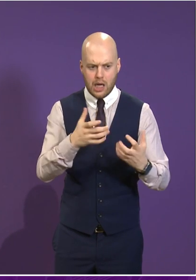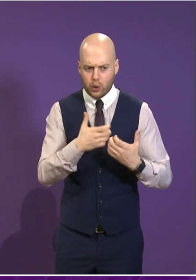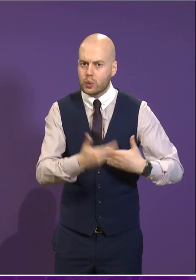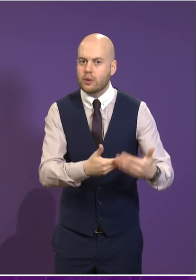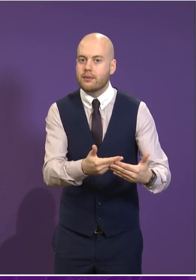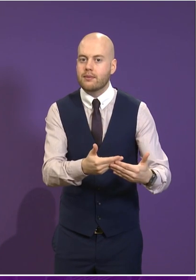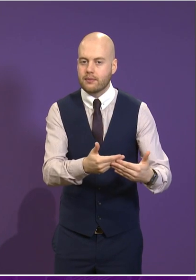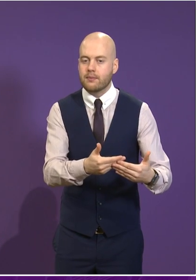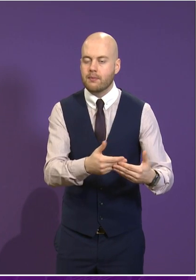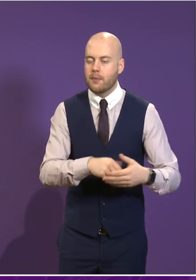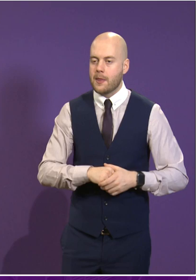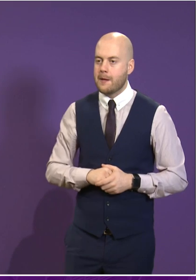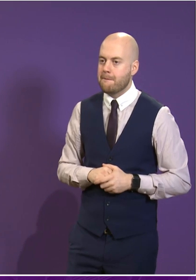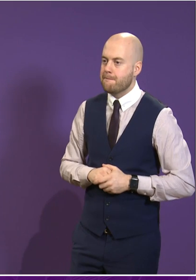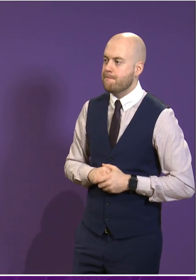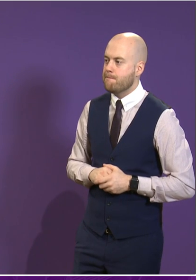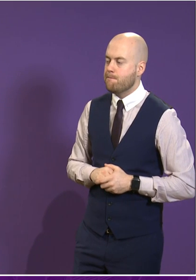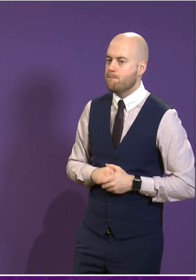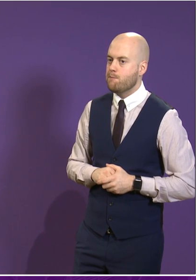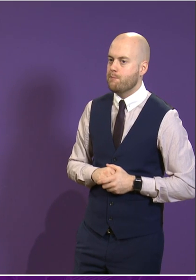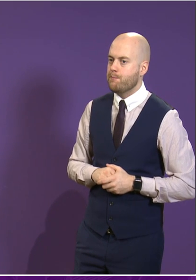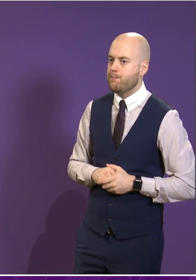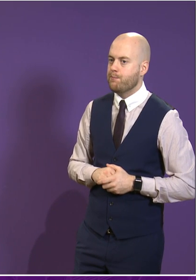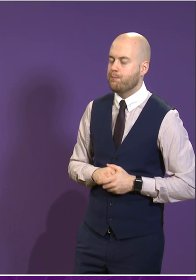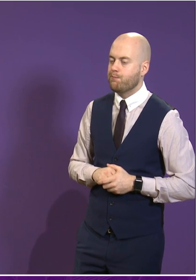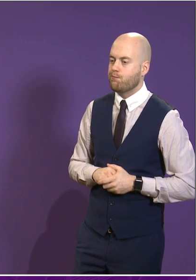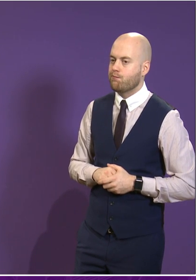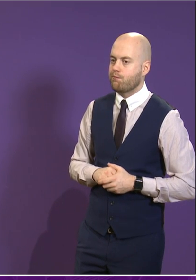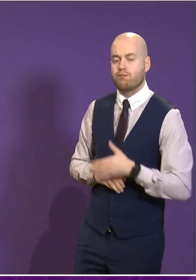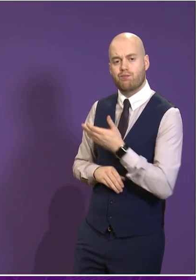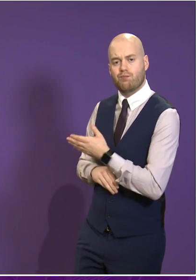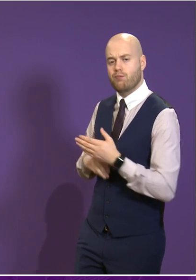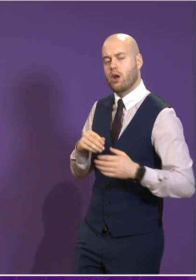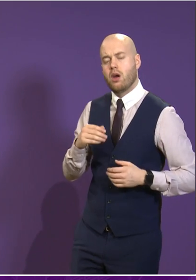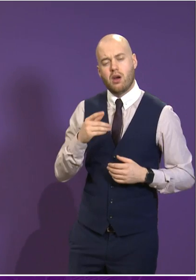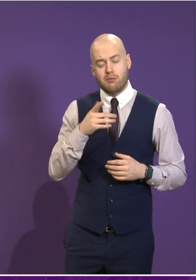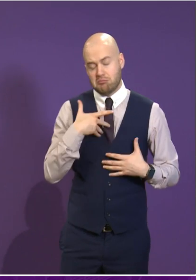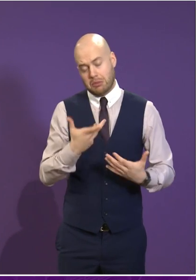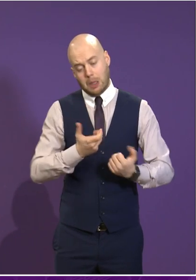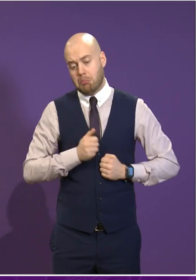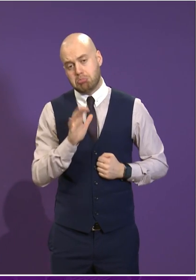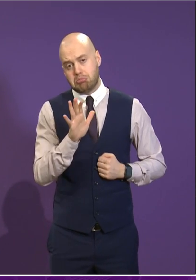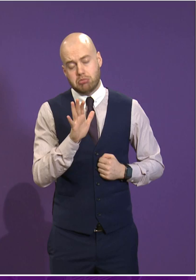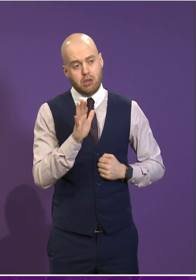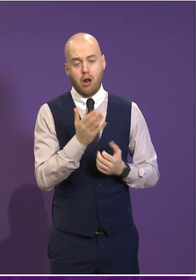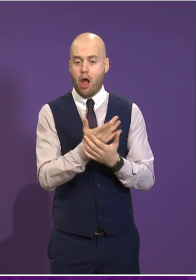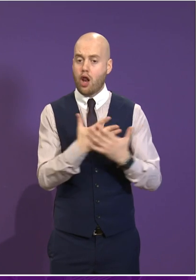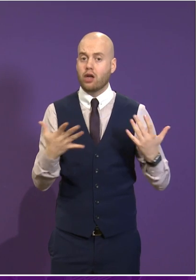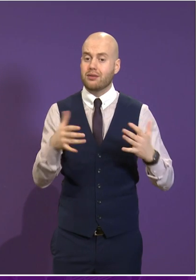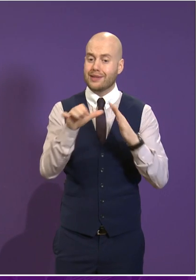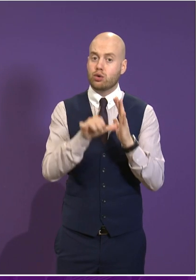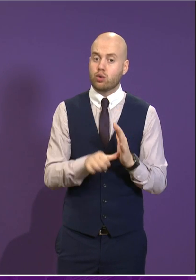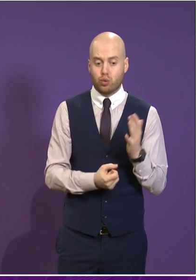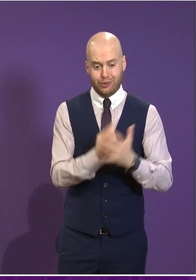I would accept your point that a lot of the issues that have come up in this investigation are ones that have been about for